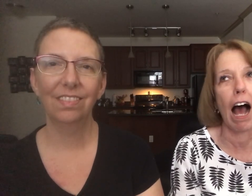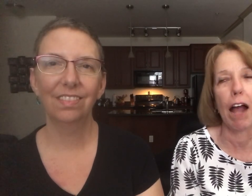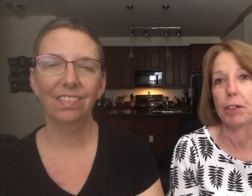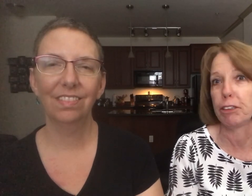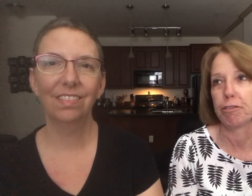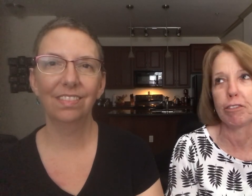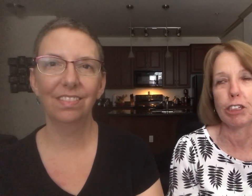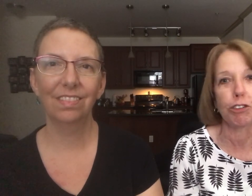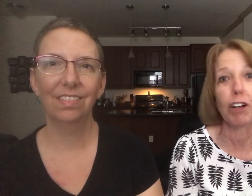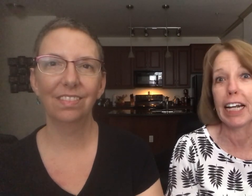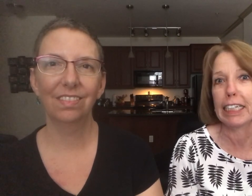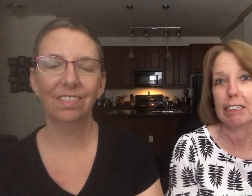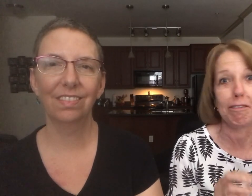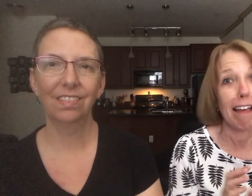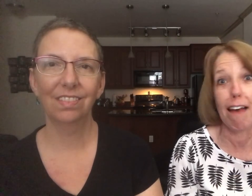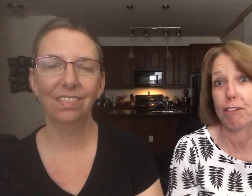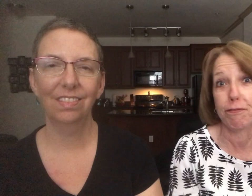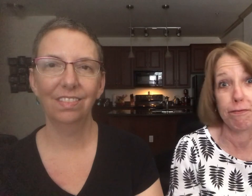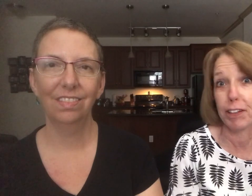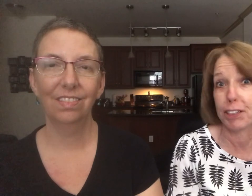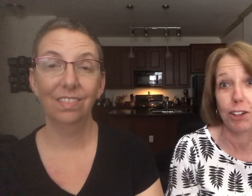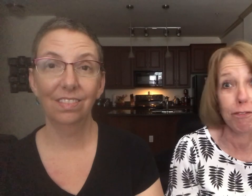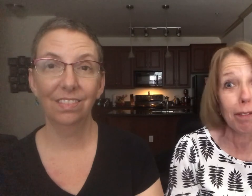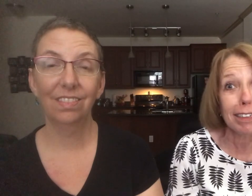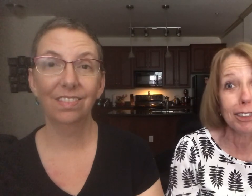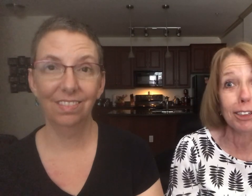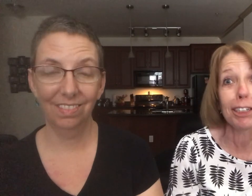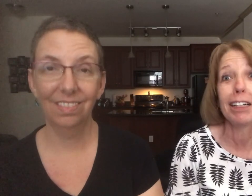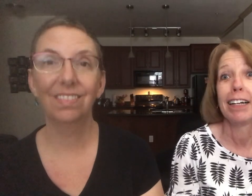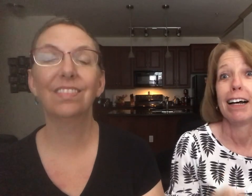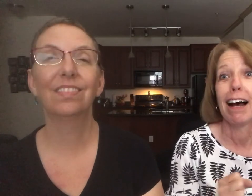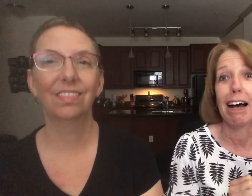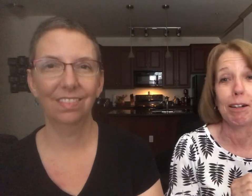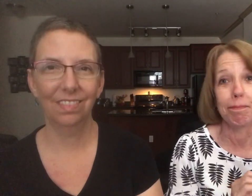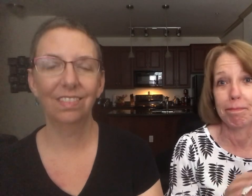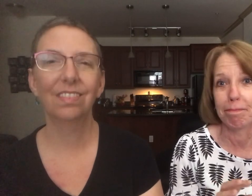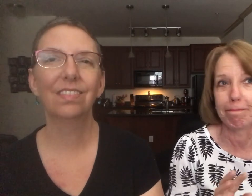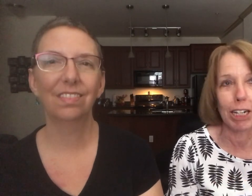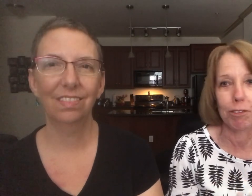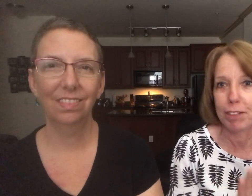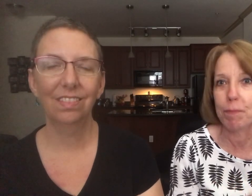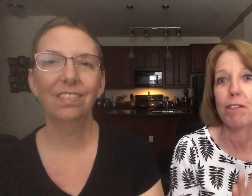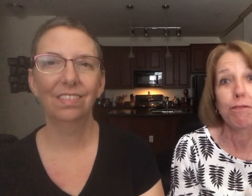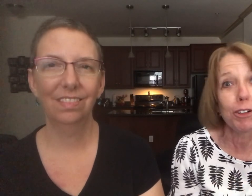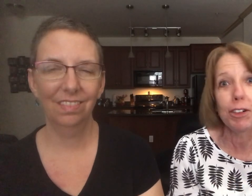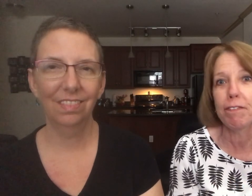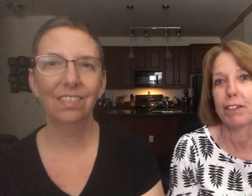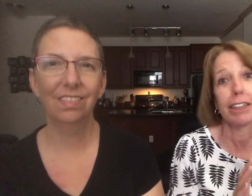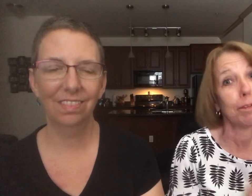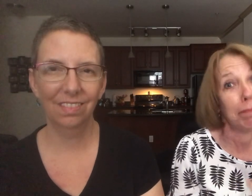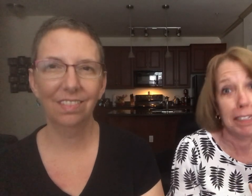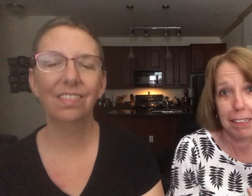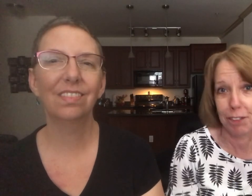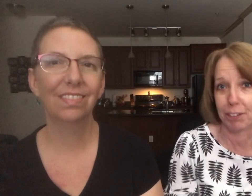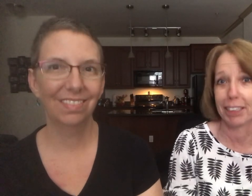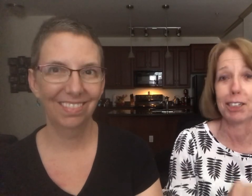I would, you know, try and have a Philly soft pretzel. You know, some of the food in Philly, the pizza's really